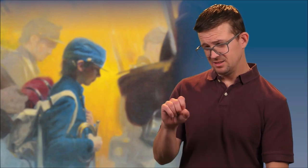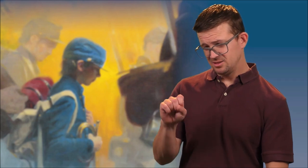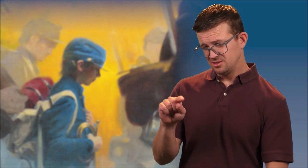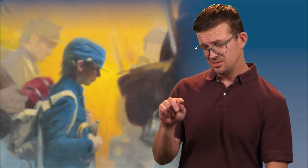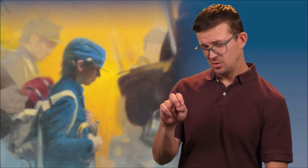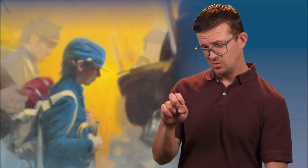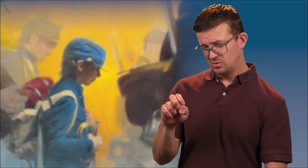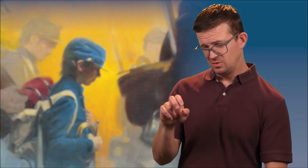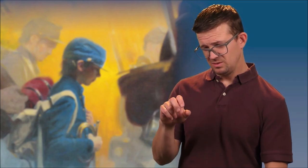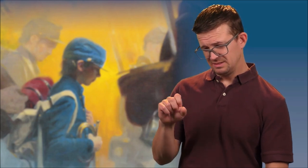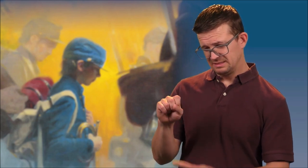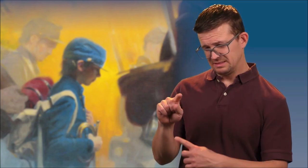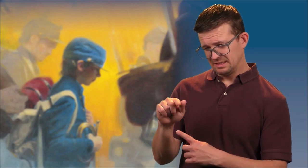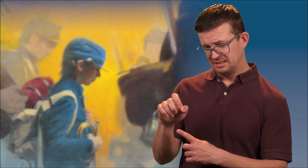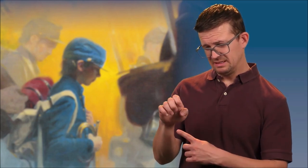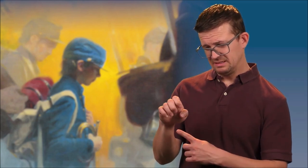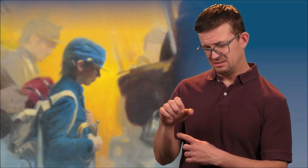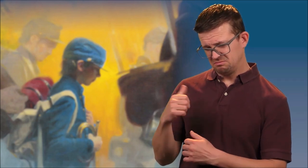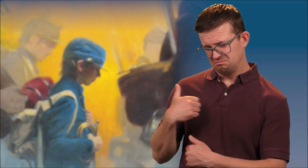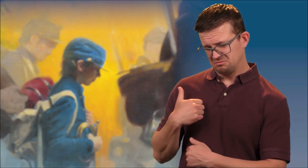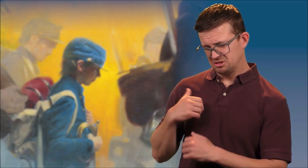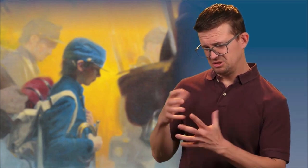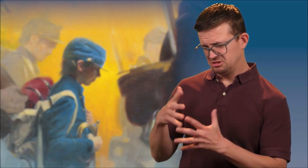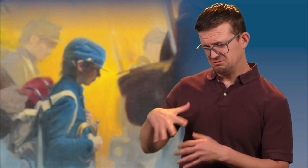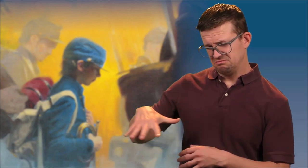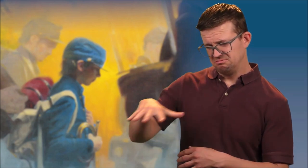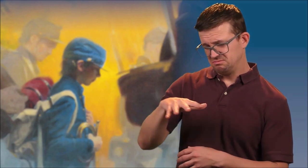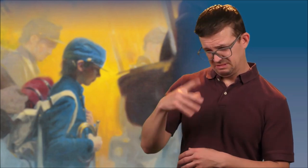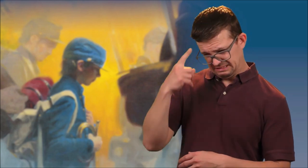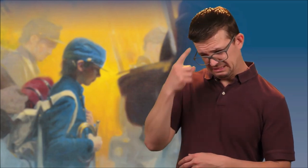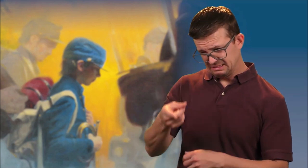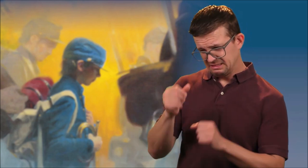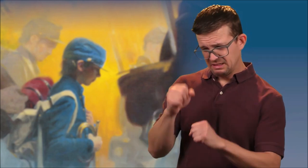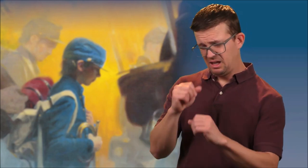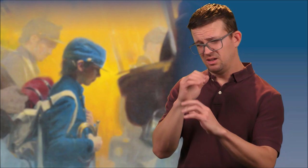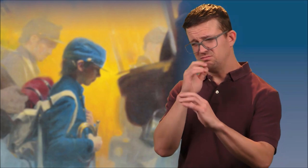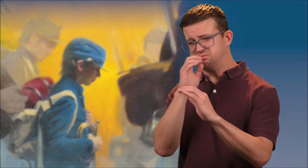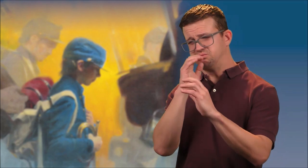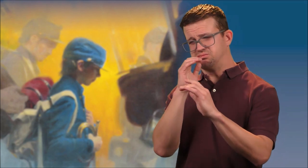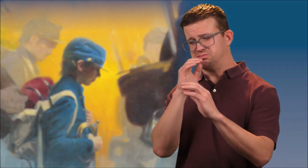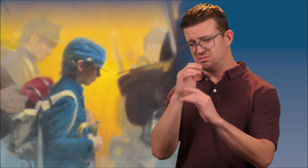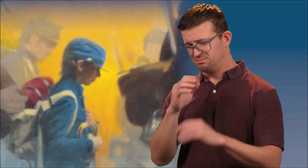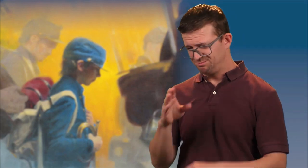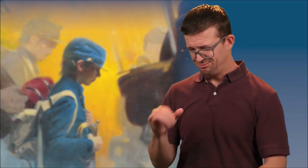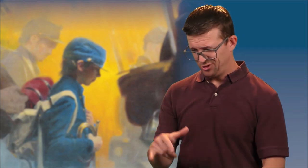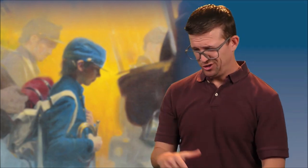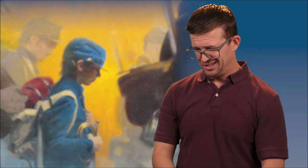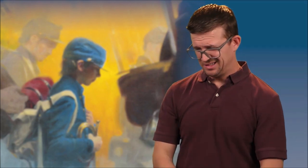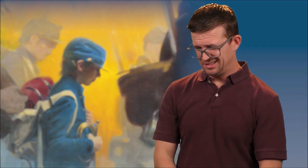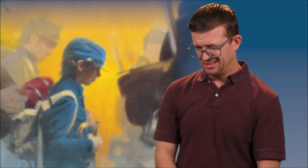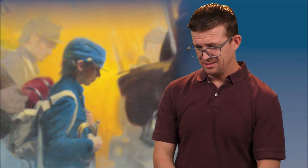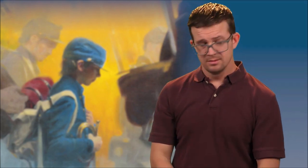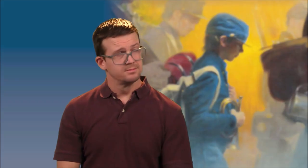Then he pointed at Gabe. "Think you can blow a bugle for the Keystone State, boy?"